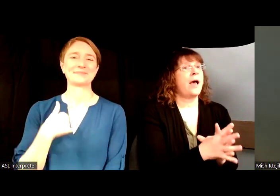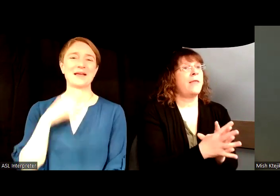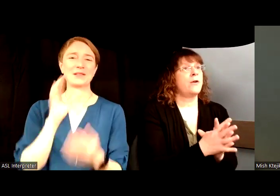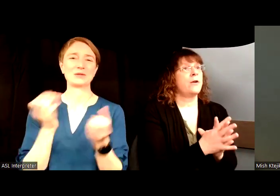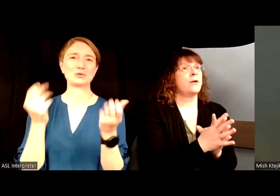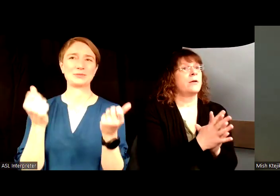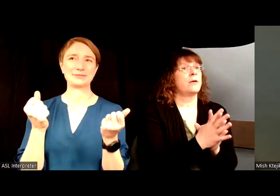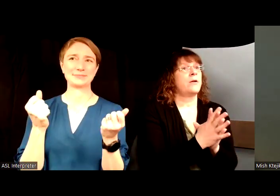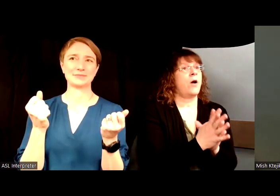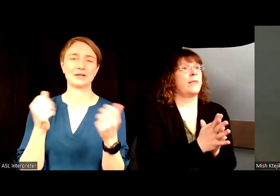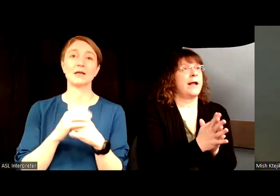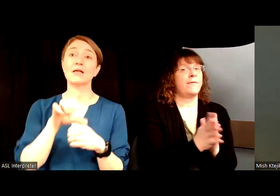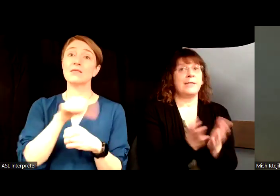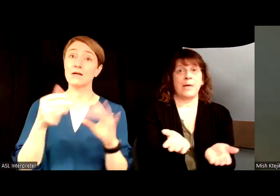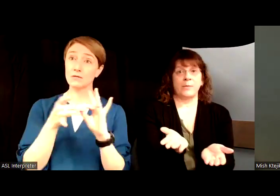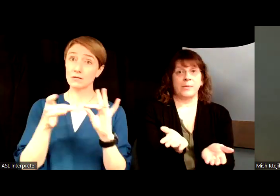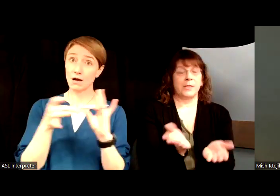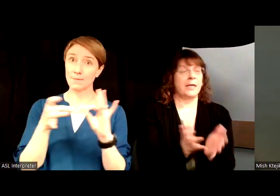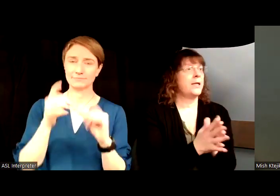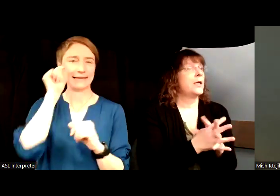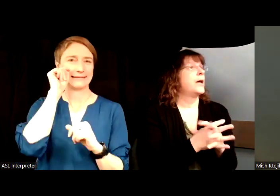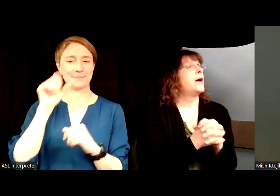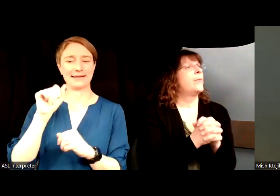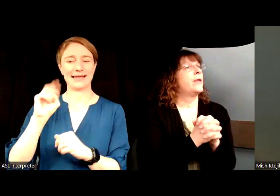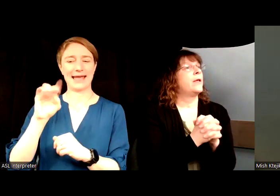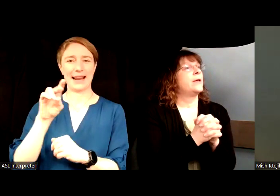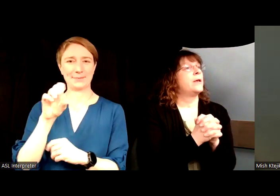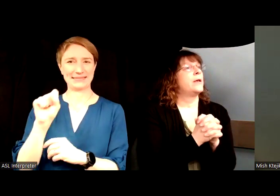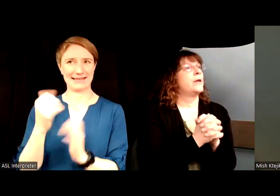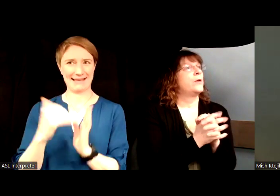So the other comment that I have, Tammy Adams, yes,